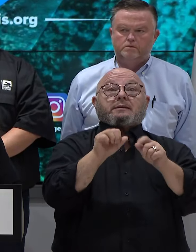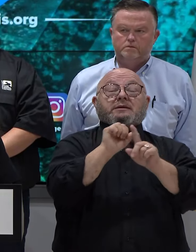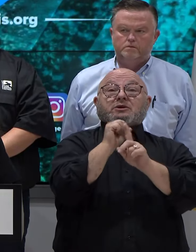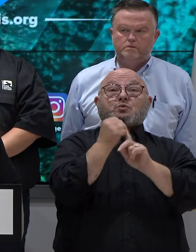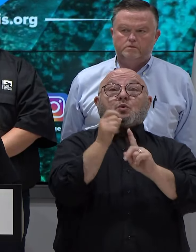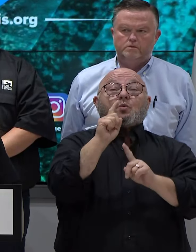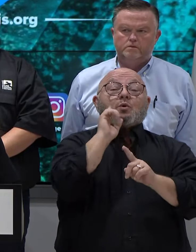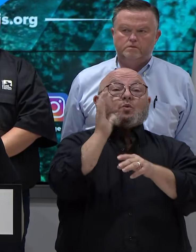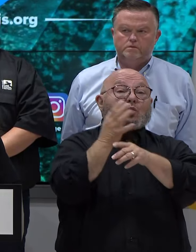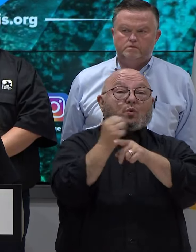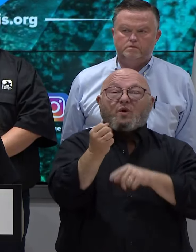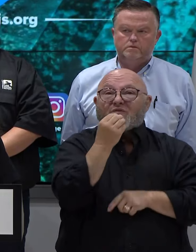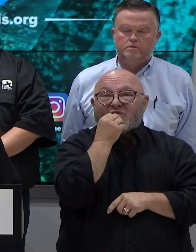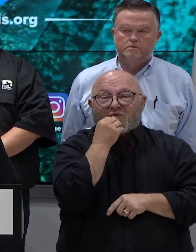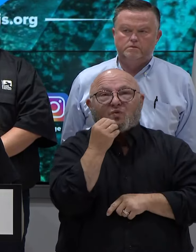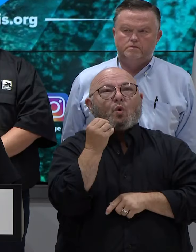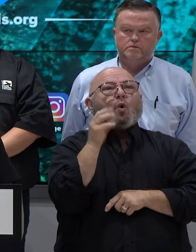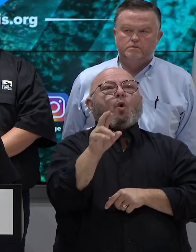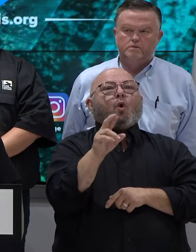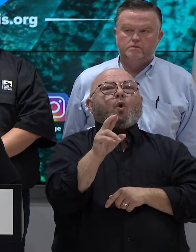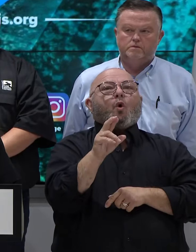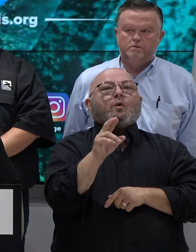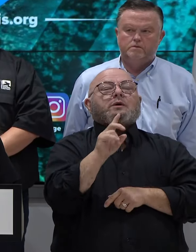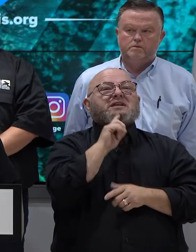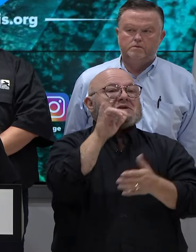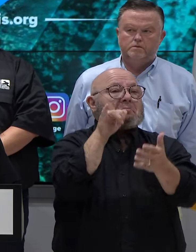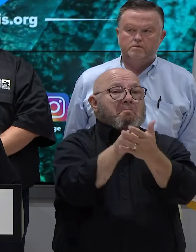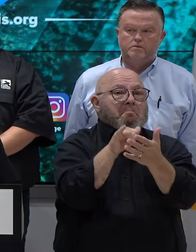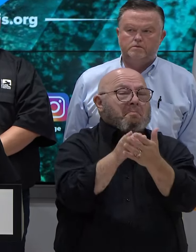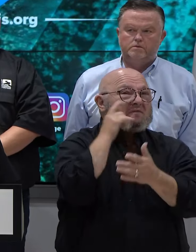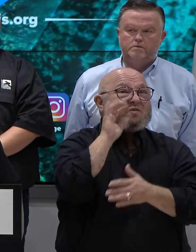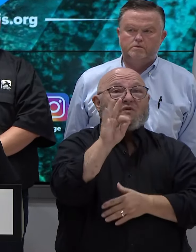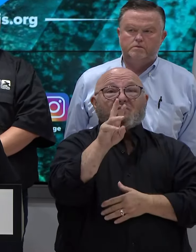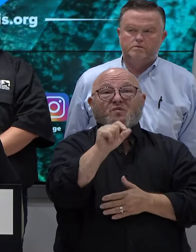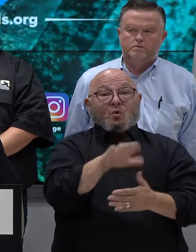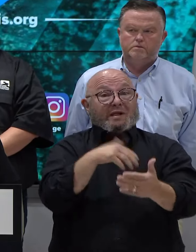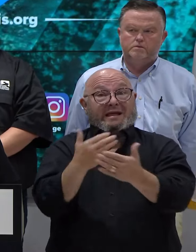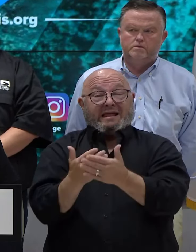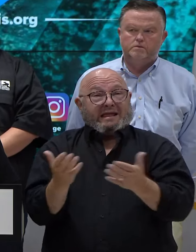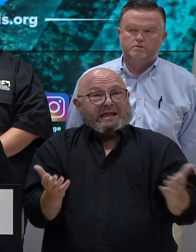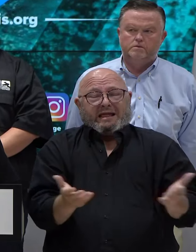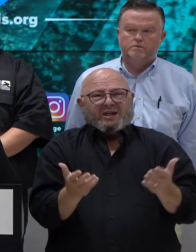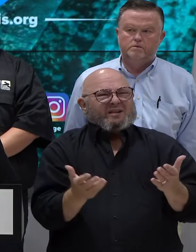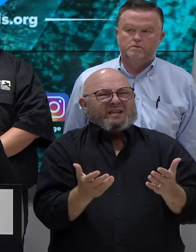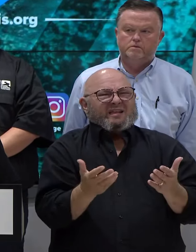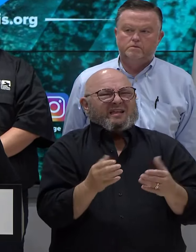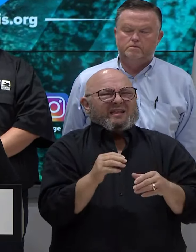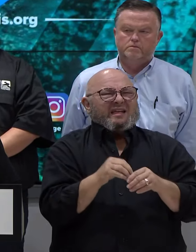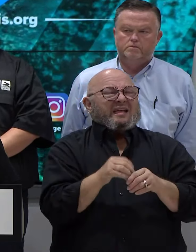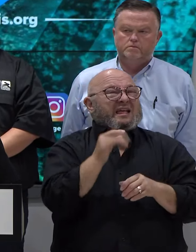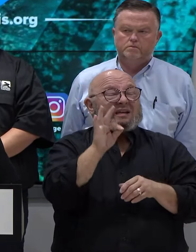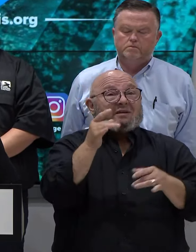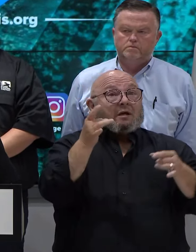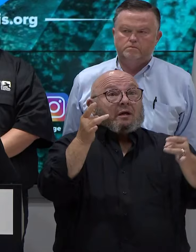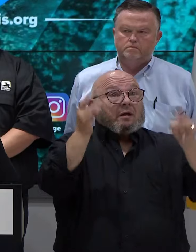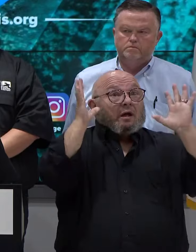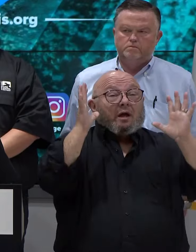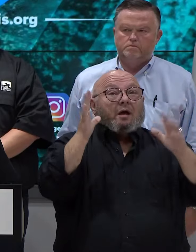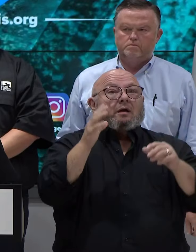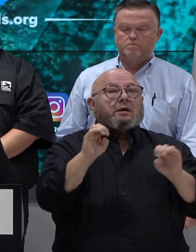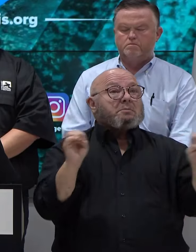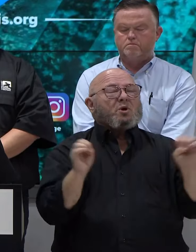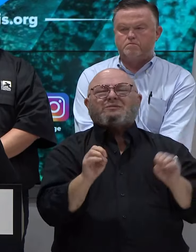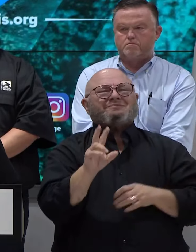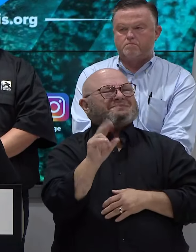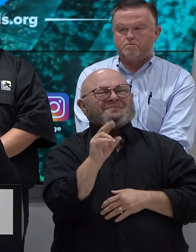of food or where it is just impossible for fuel to get to Harris County in the event of a serious emergency.